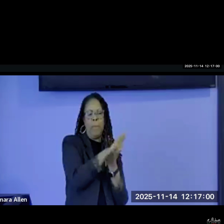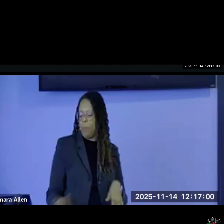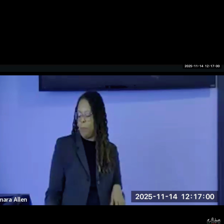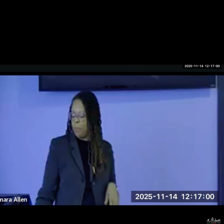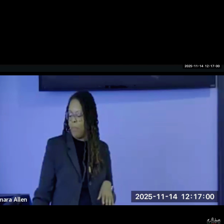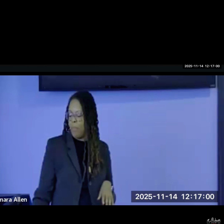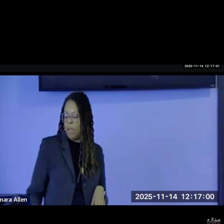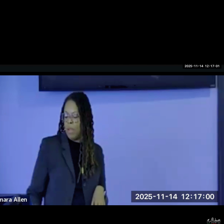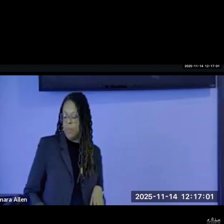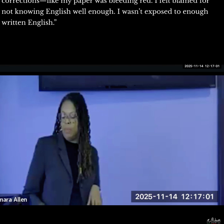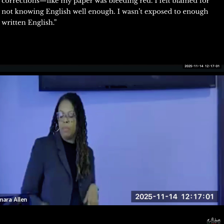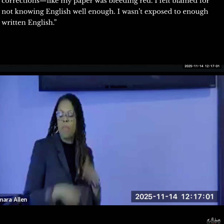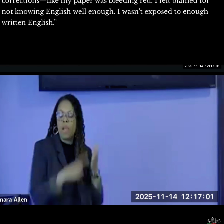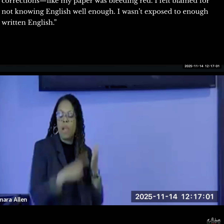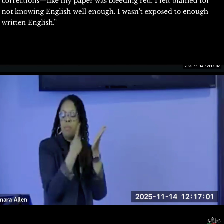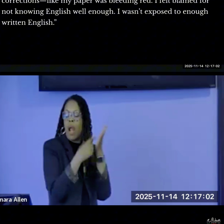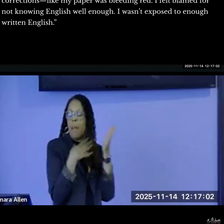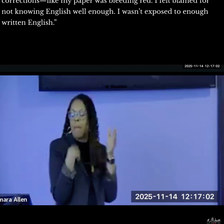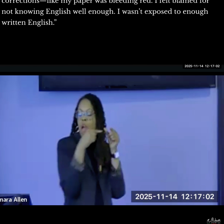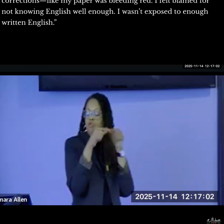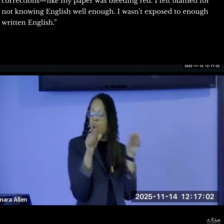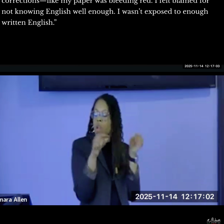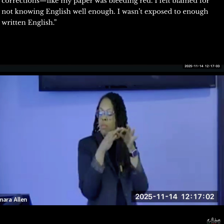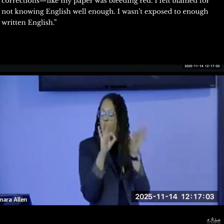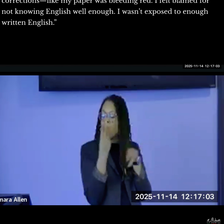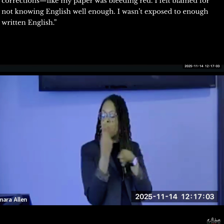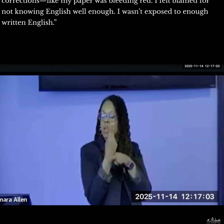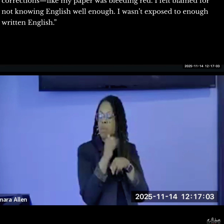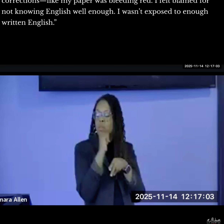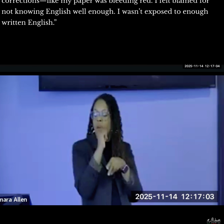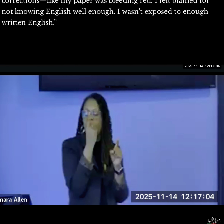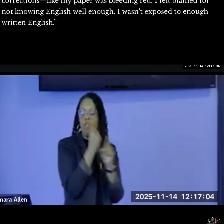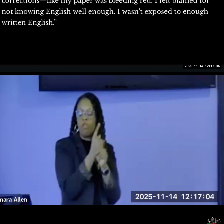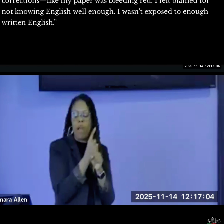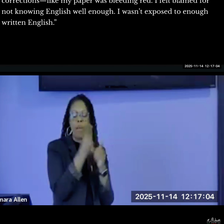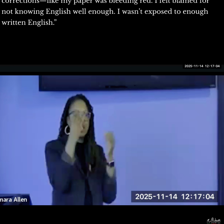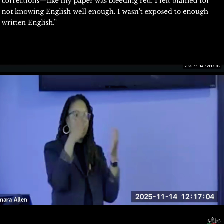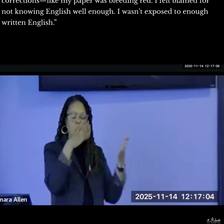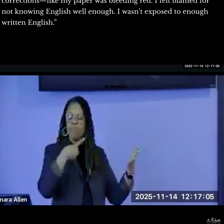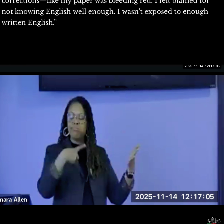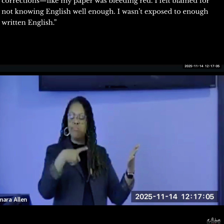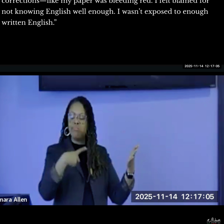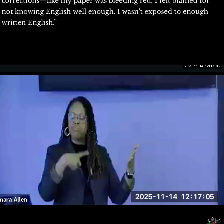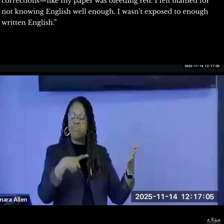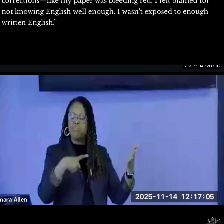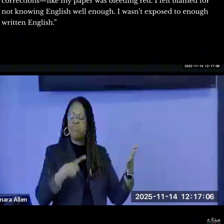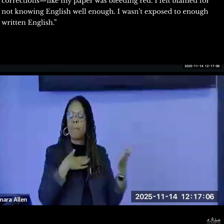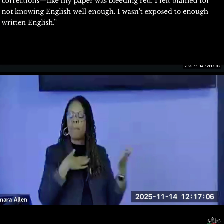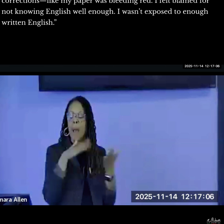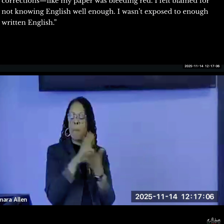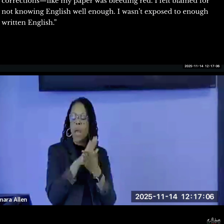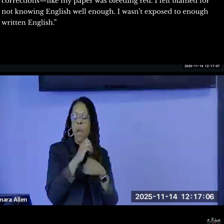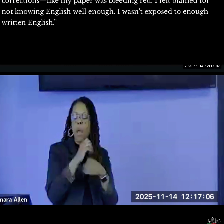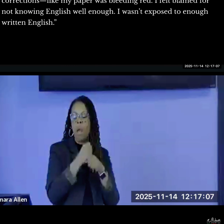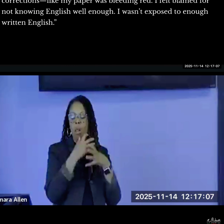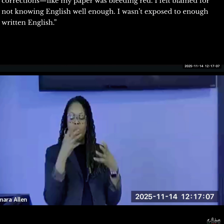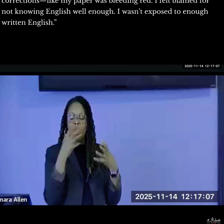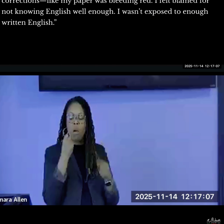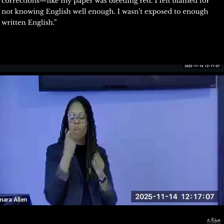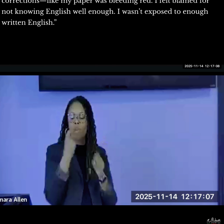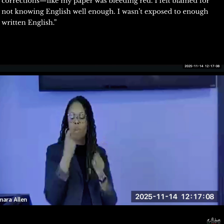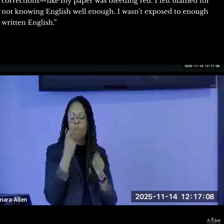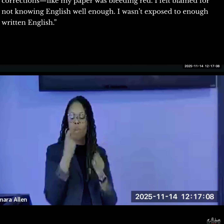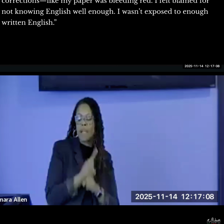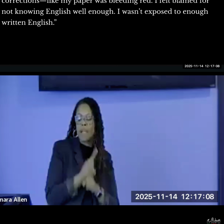lot of access to written English. They shared sometimes my grammar and language usage were incorrect. Teachers